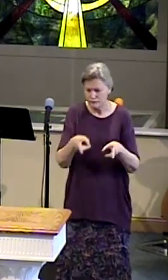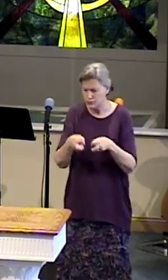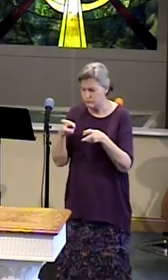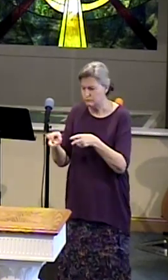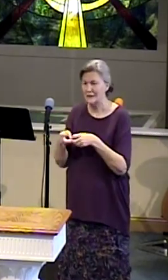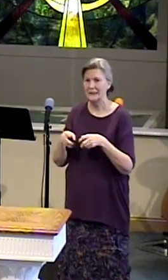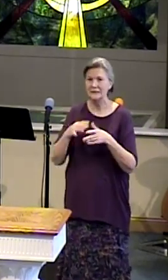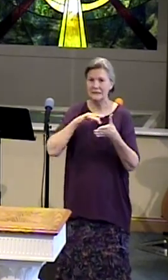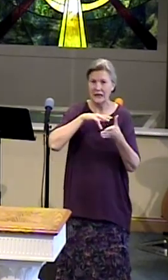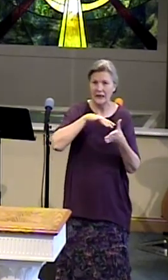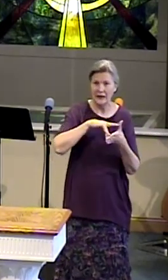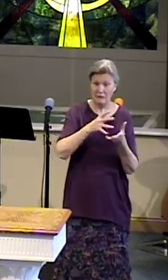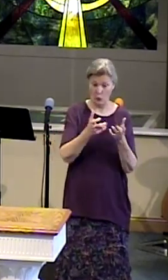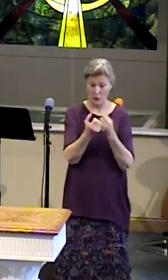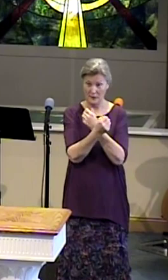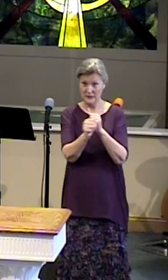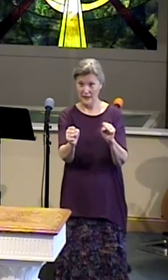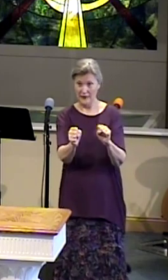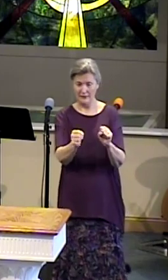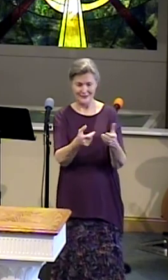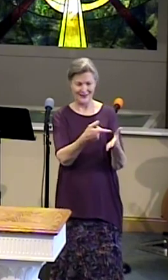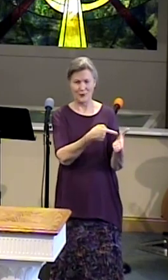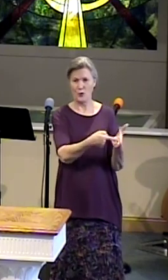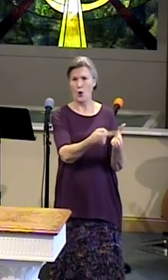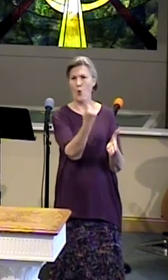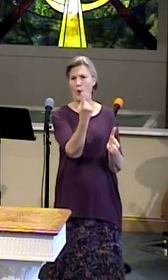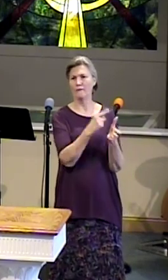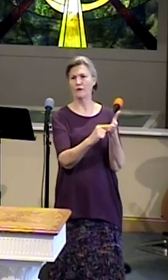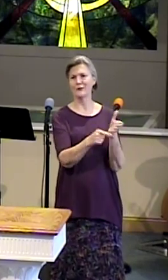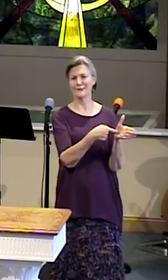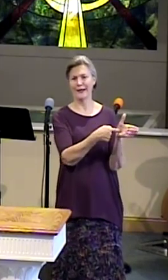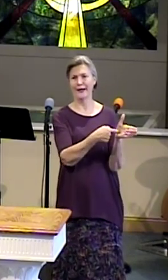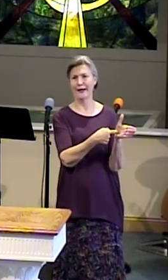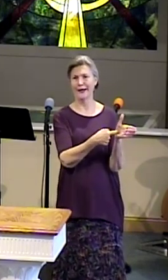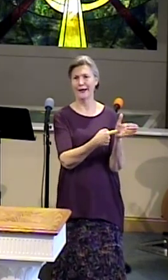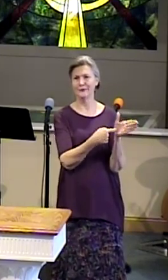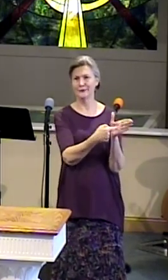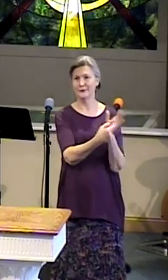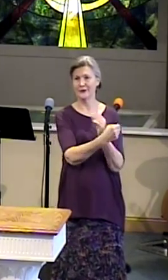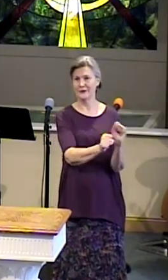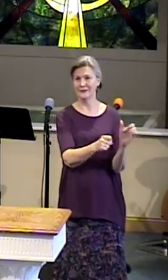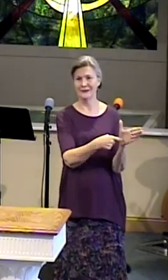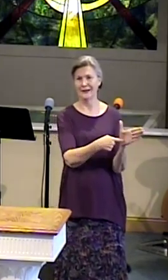be saved, it's right there. There's just one scripture. That's not even scriptural.